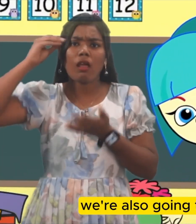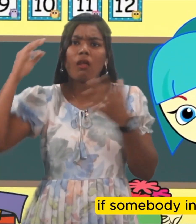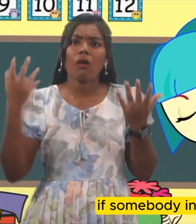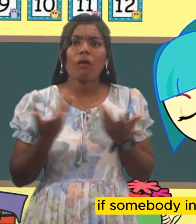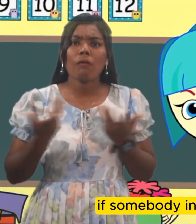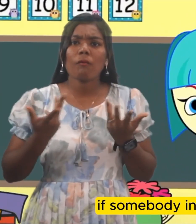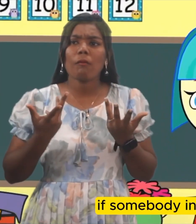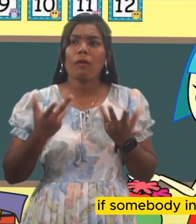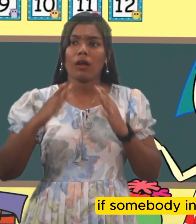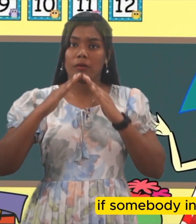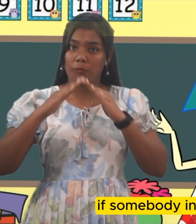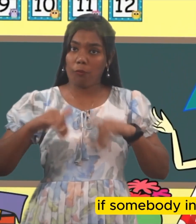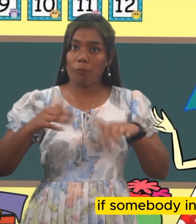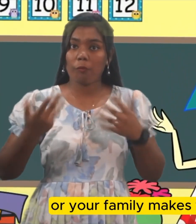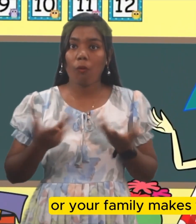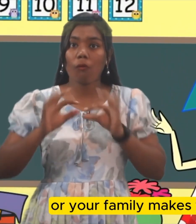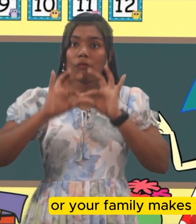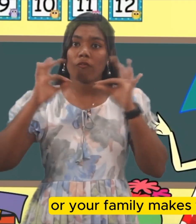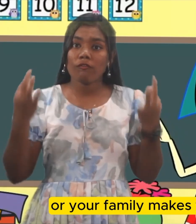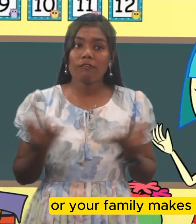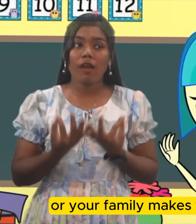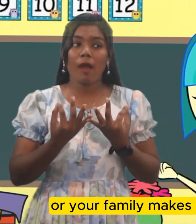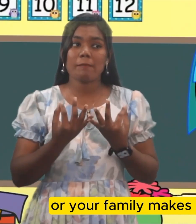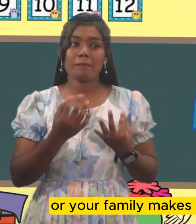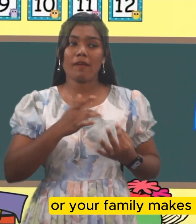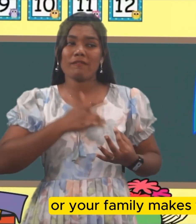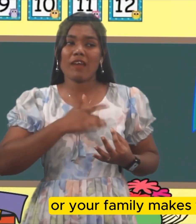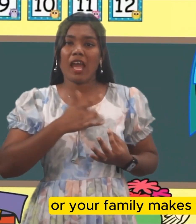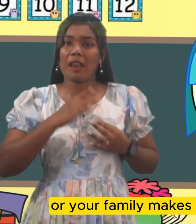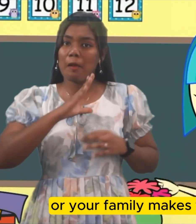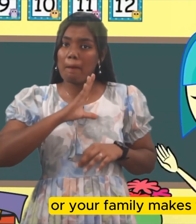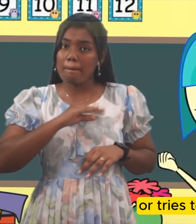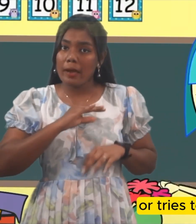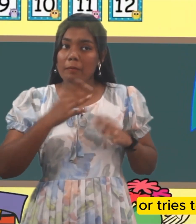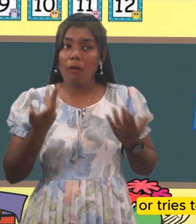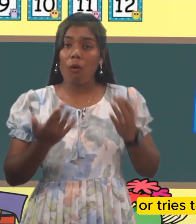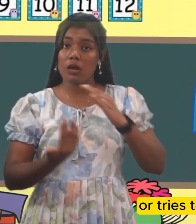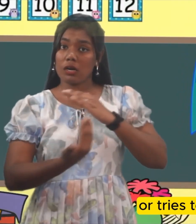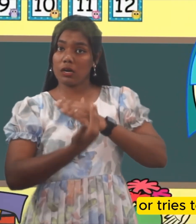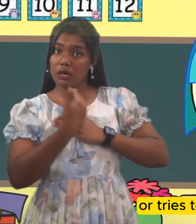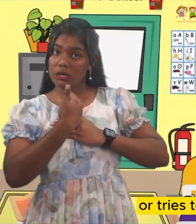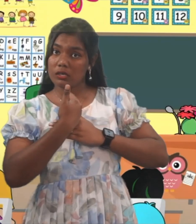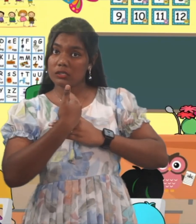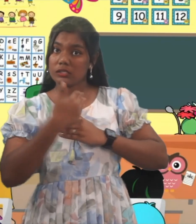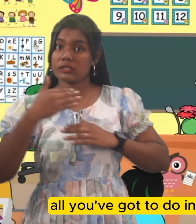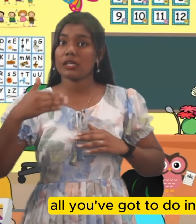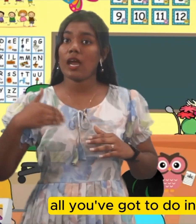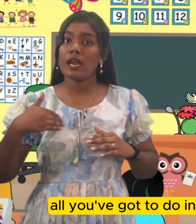to do if somebody in your own home or your family makes you feel uncomfortable or tries to hurt you.